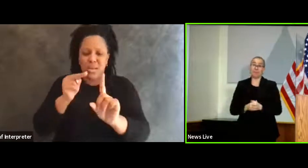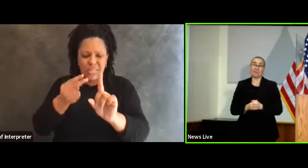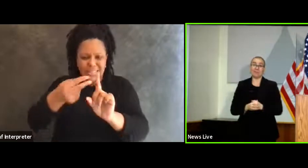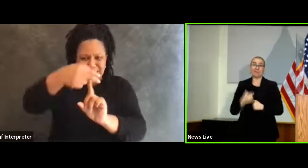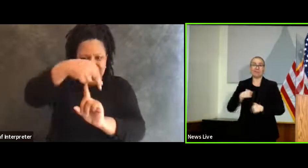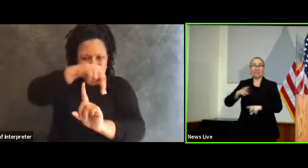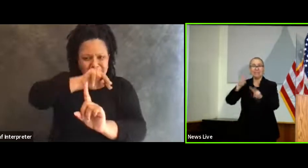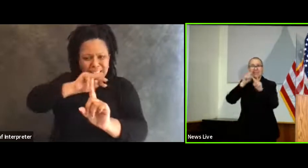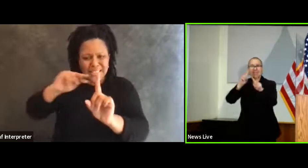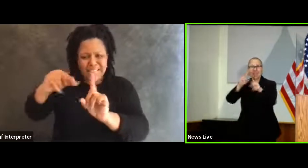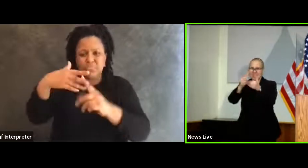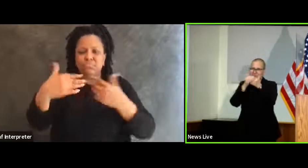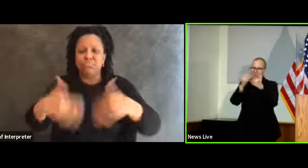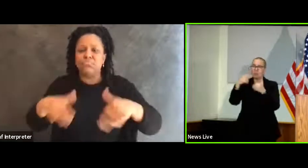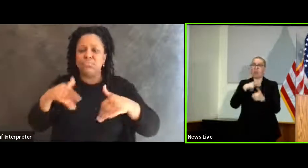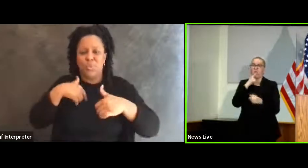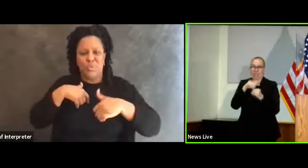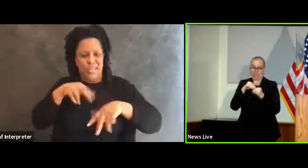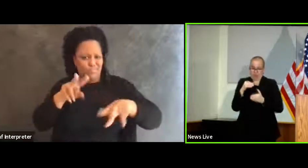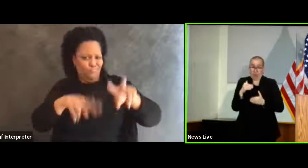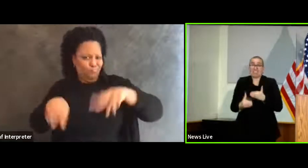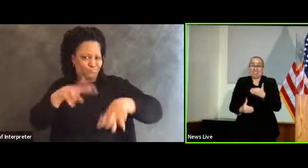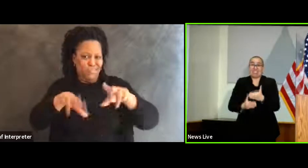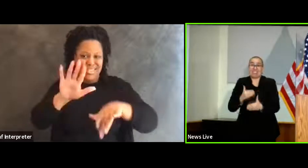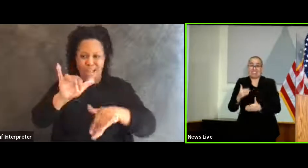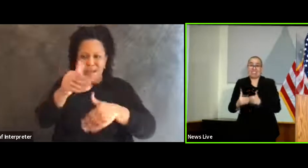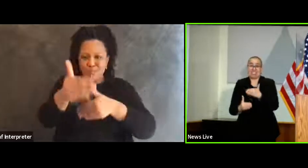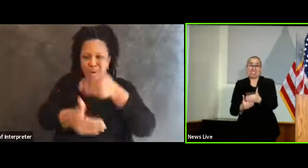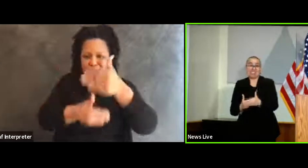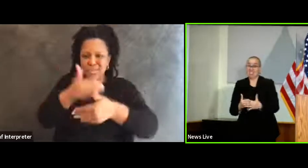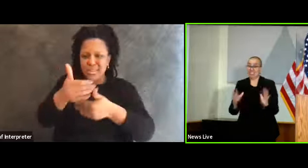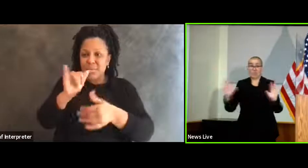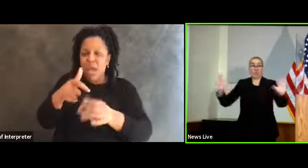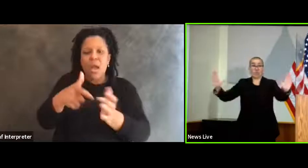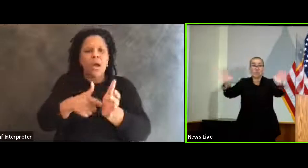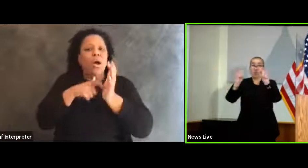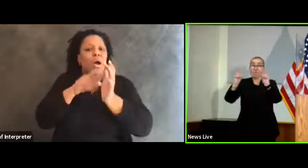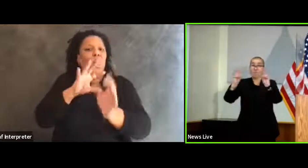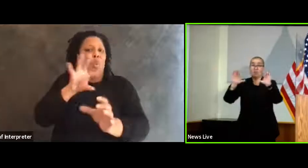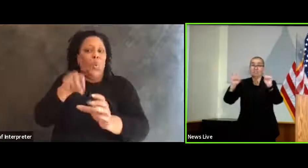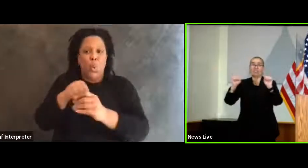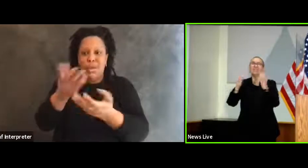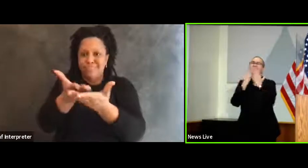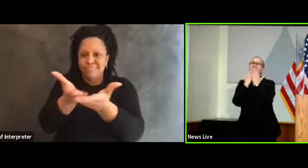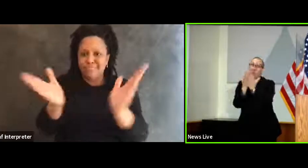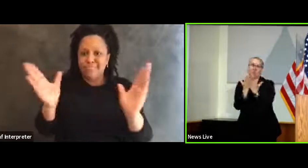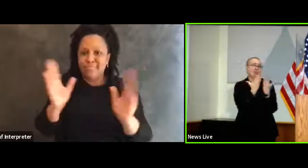going to be a process. That process needs to include the voices on the ground. With that, thank you all. Thank you, legislators.